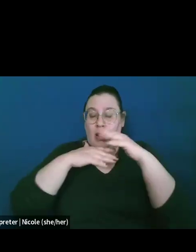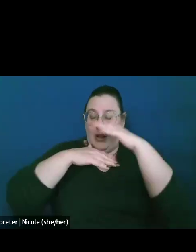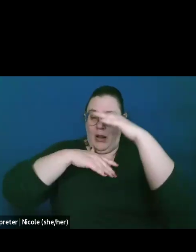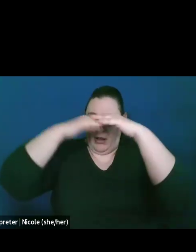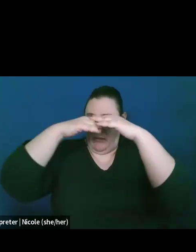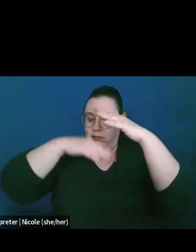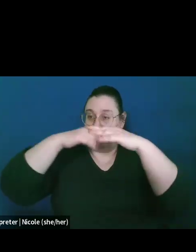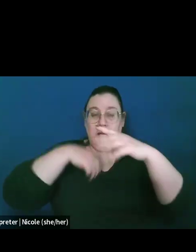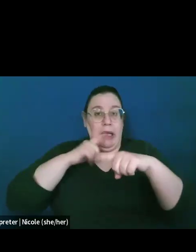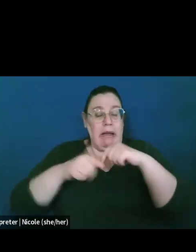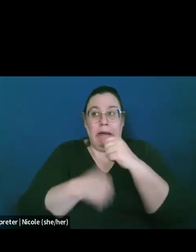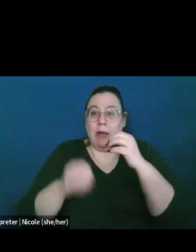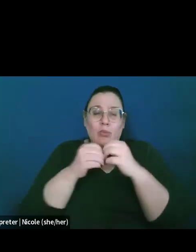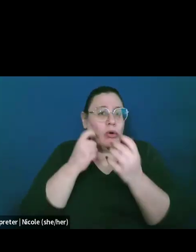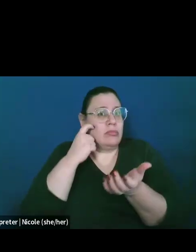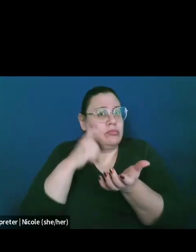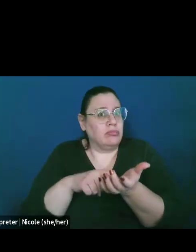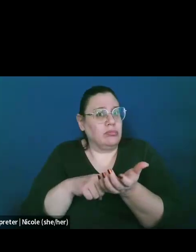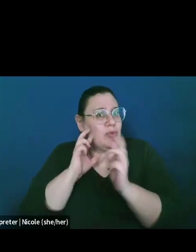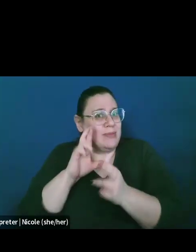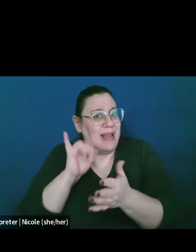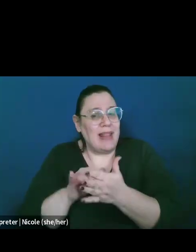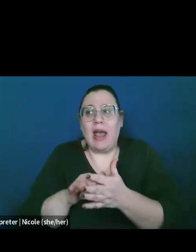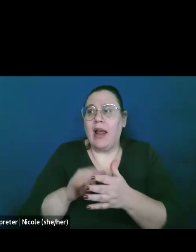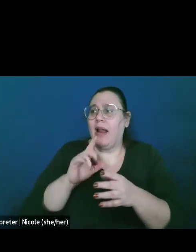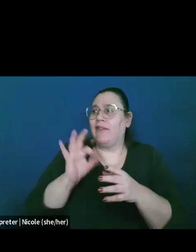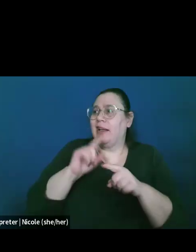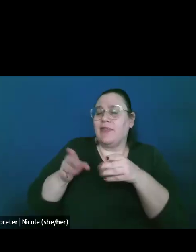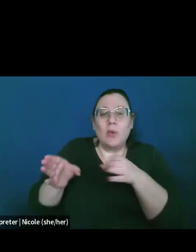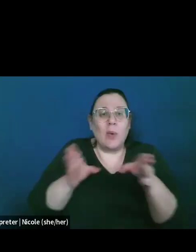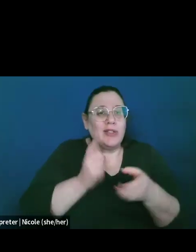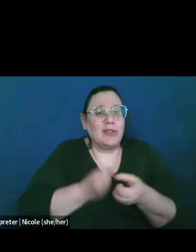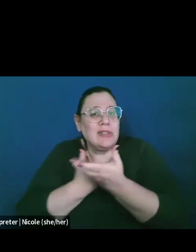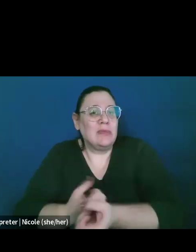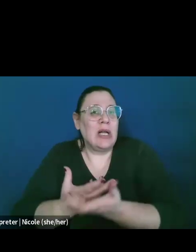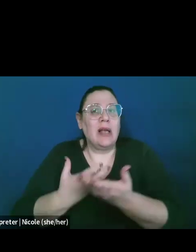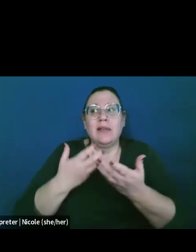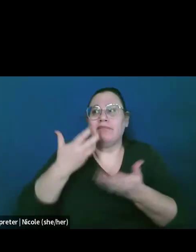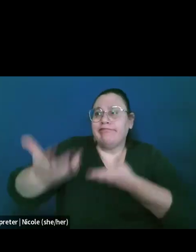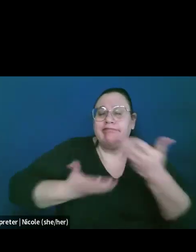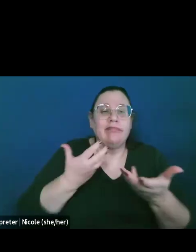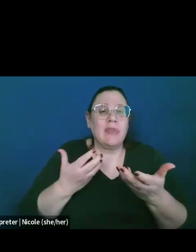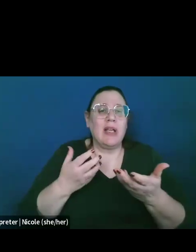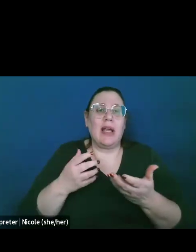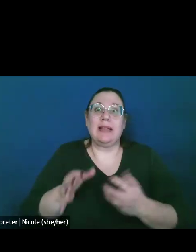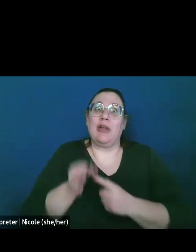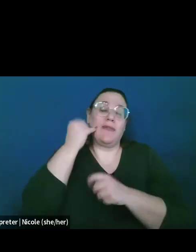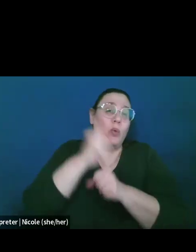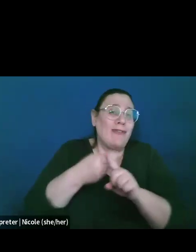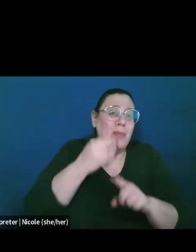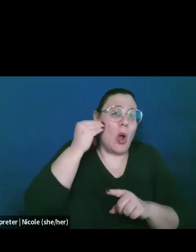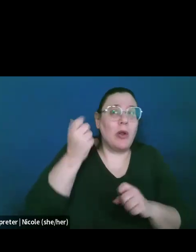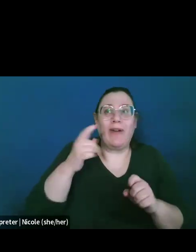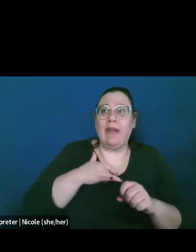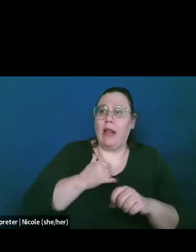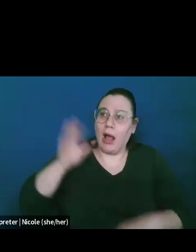but also like, finding different outlets and different things so you don't feel like you're always working, especially when you're home. It's really